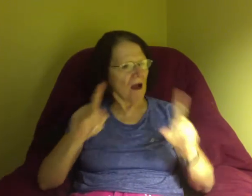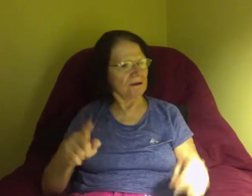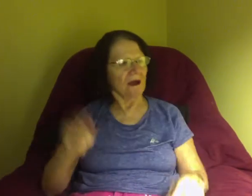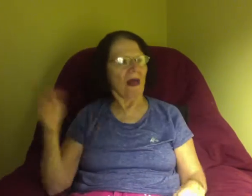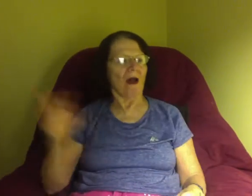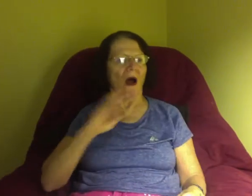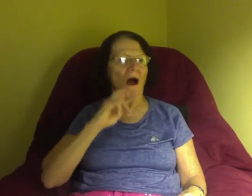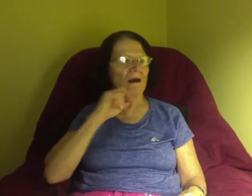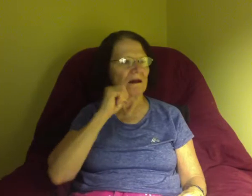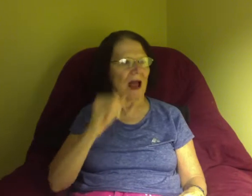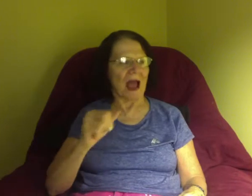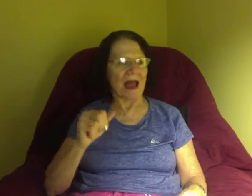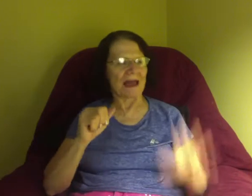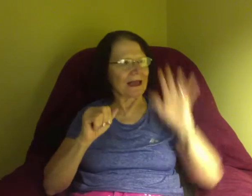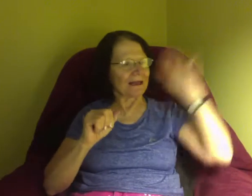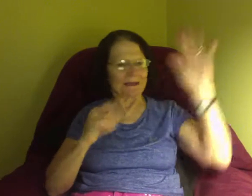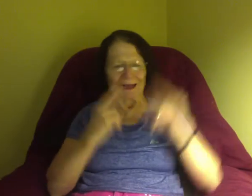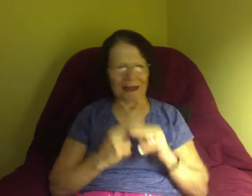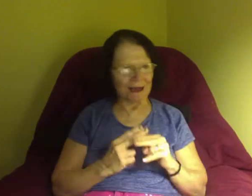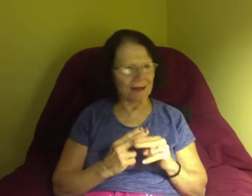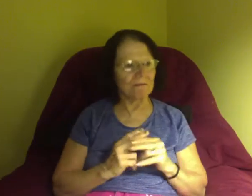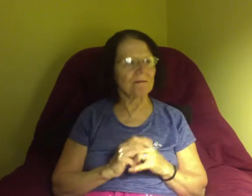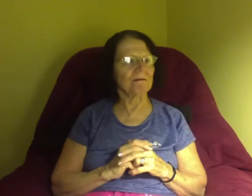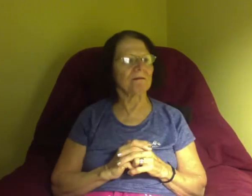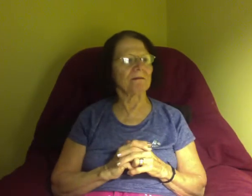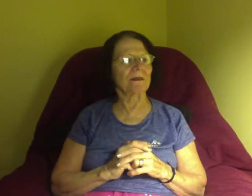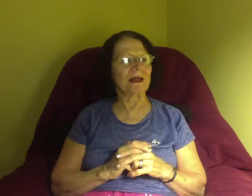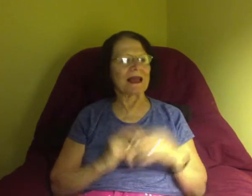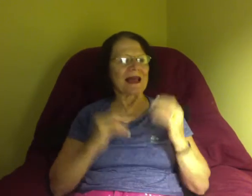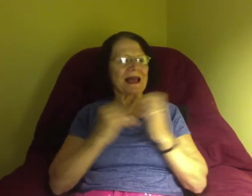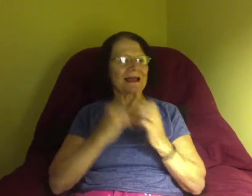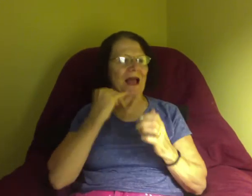And trouble he'd give But I